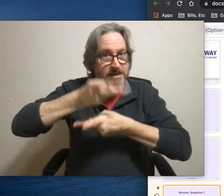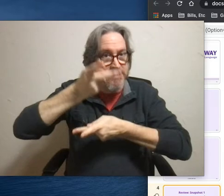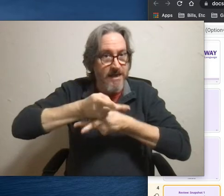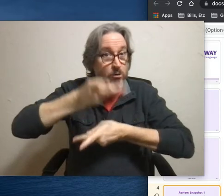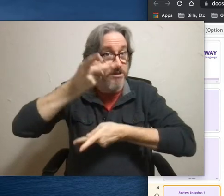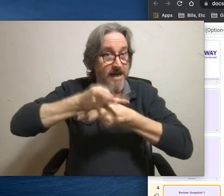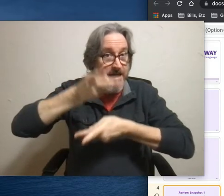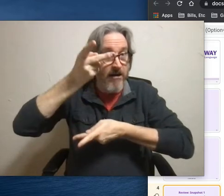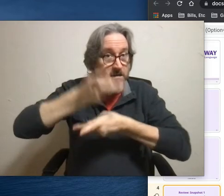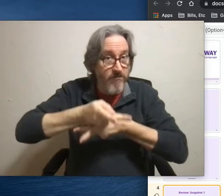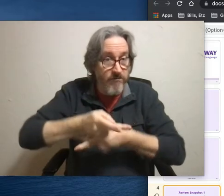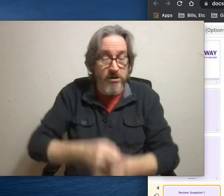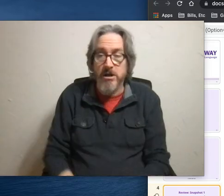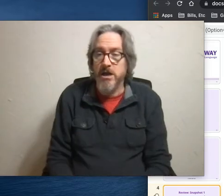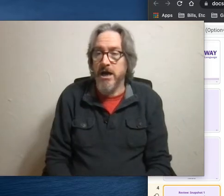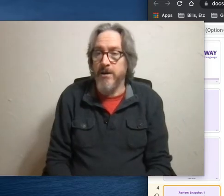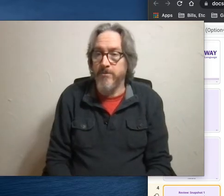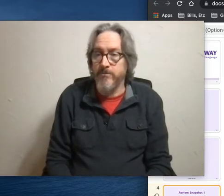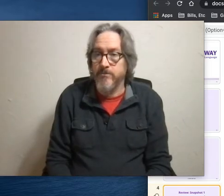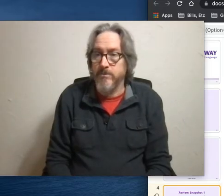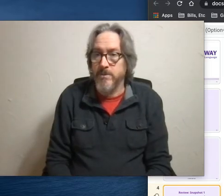as being sitting or take care of.